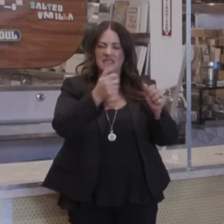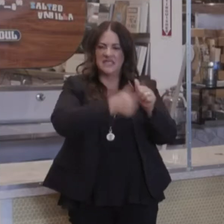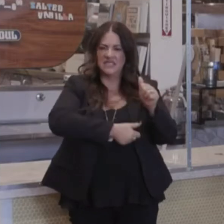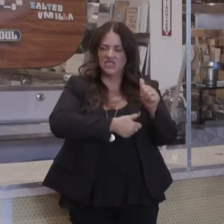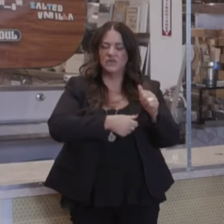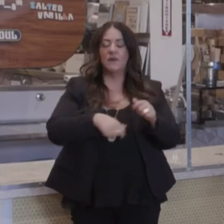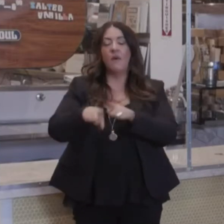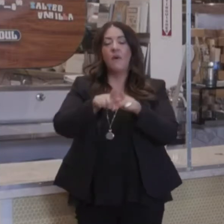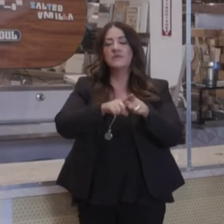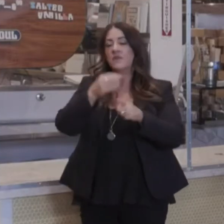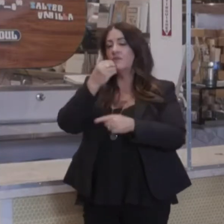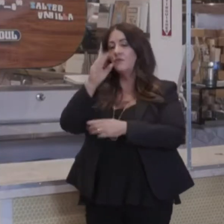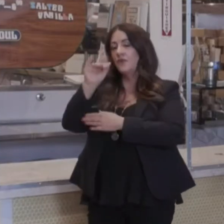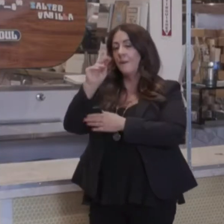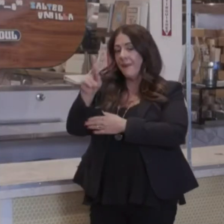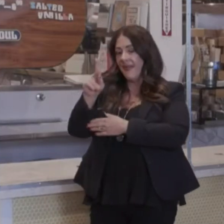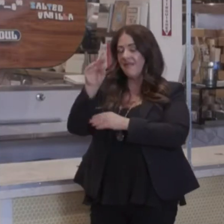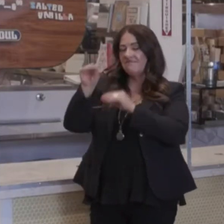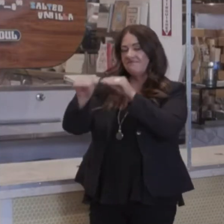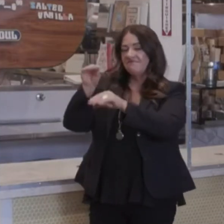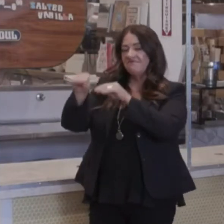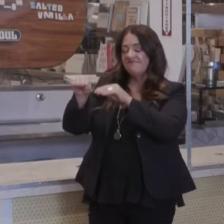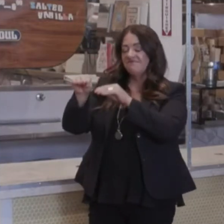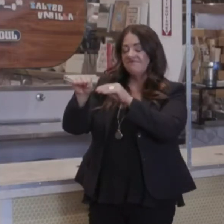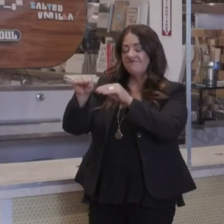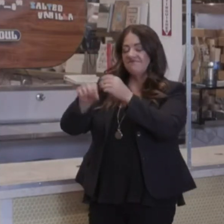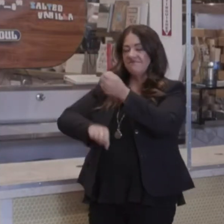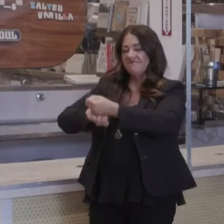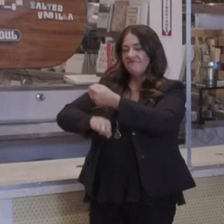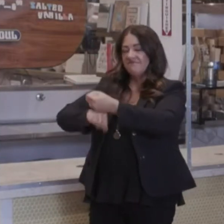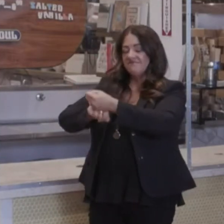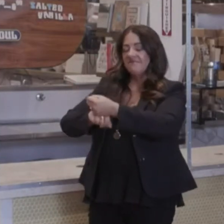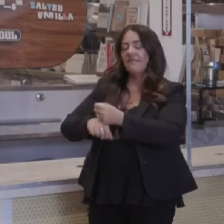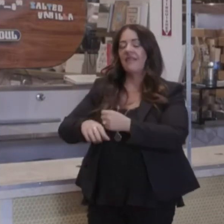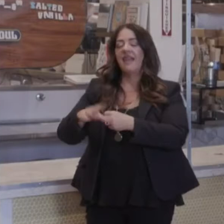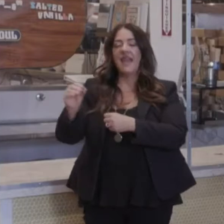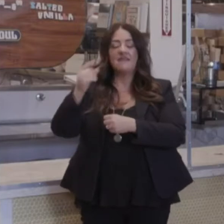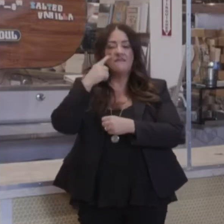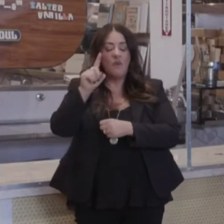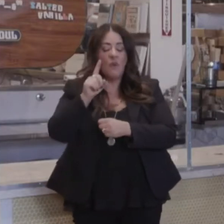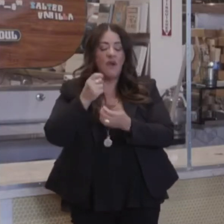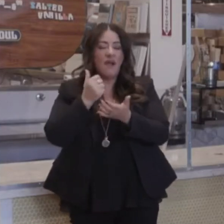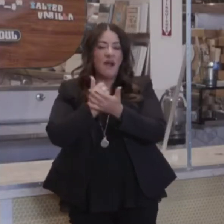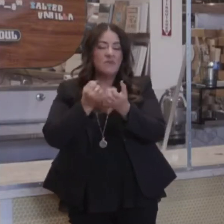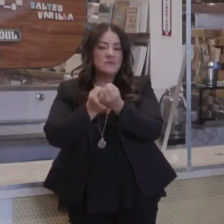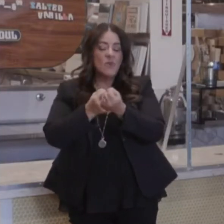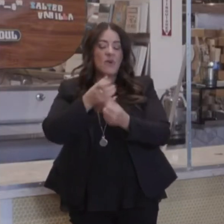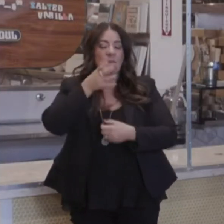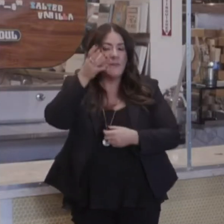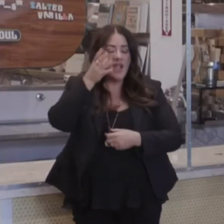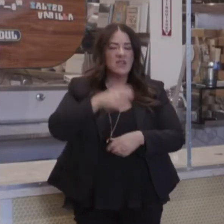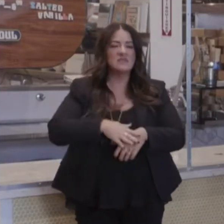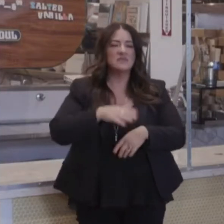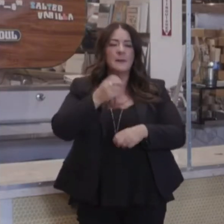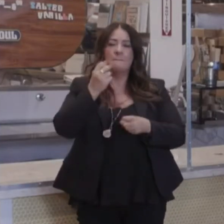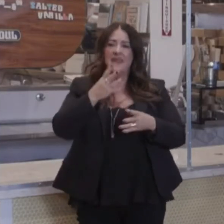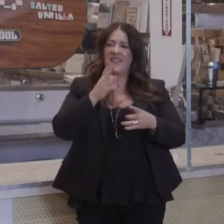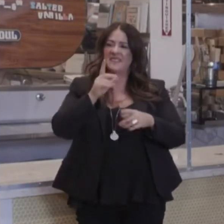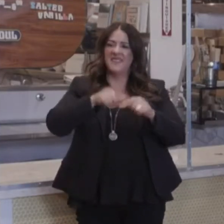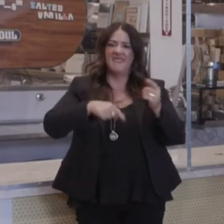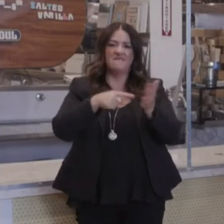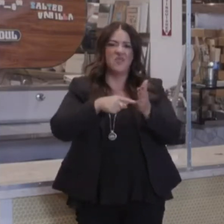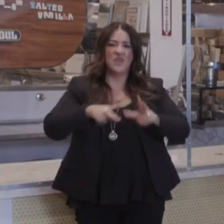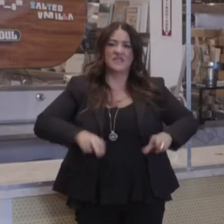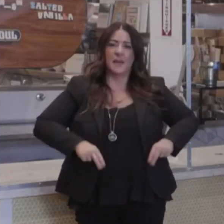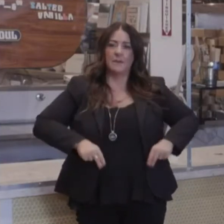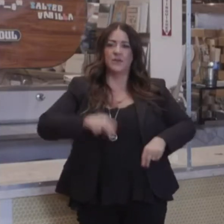doing more on food banks. We're doing more for people, parents need diapers that can't afford diapers. We're doing